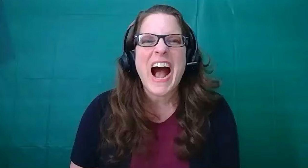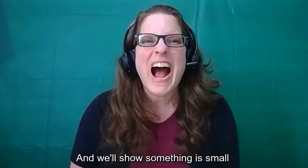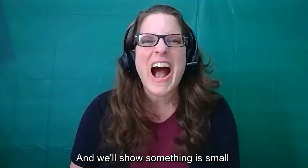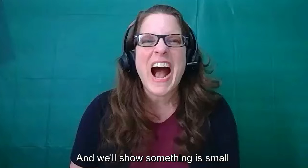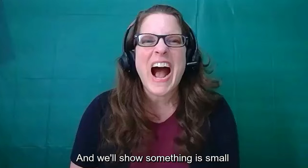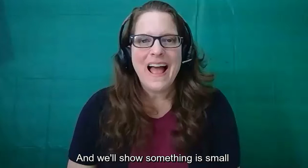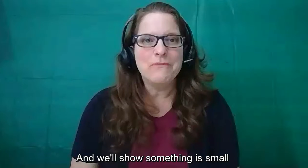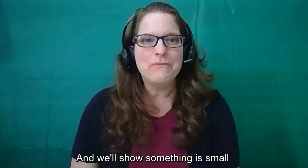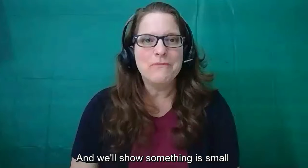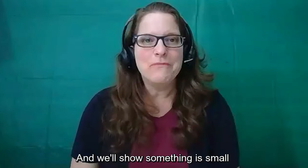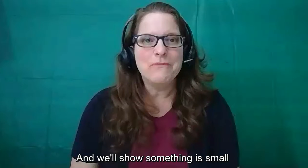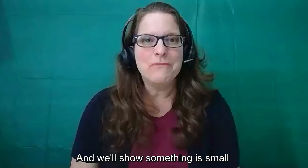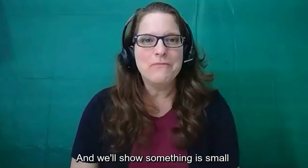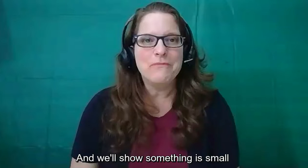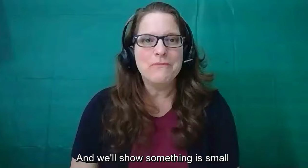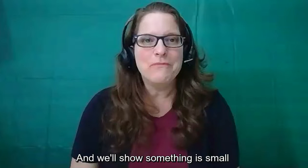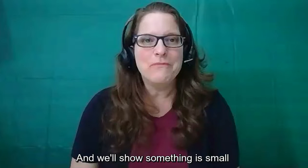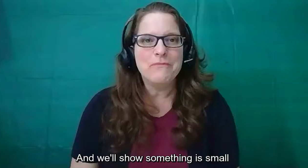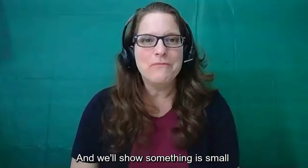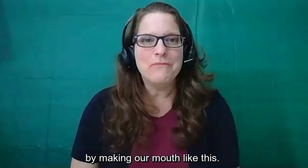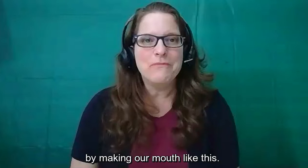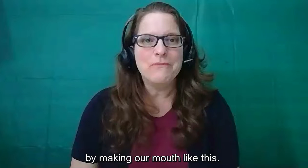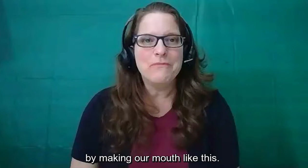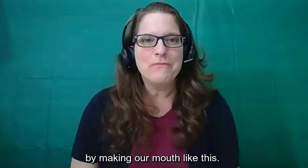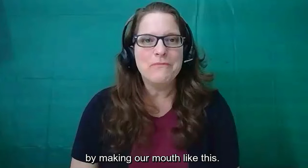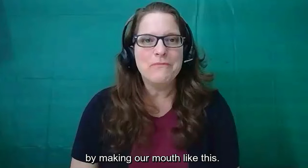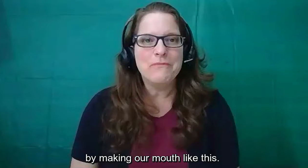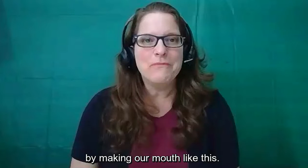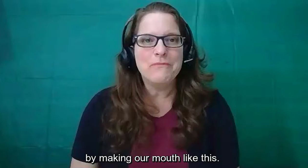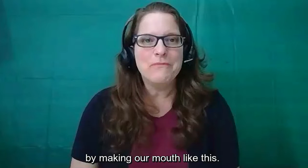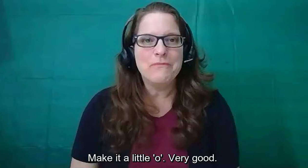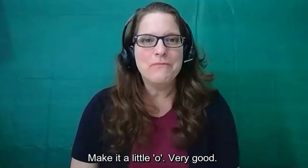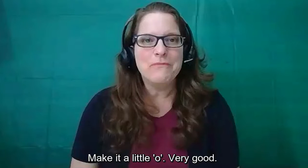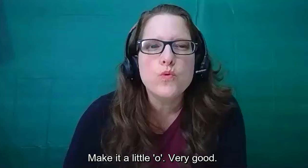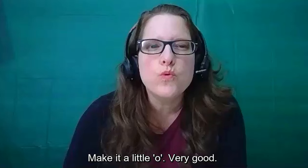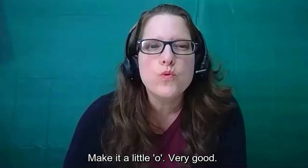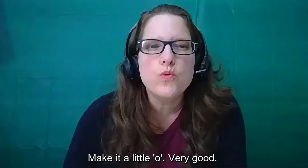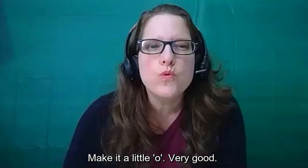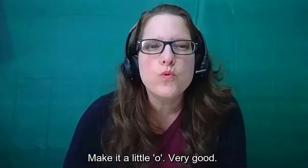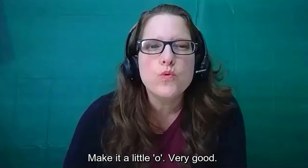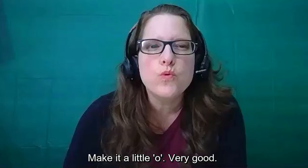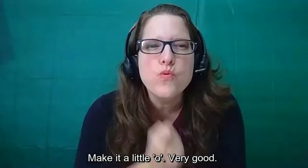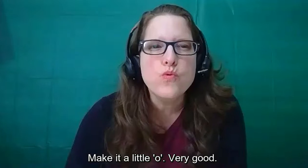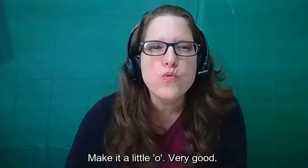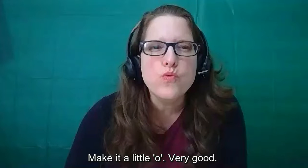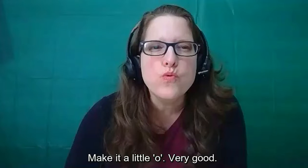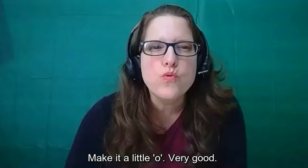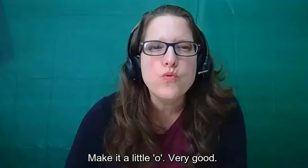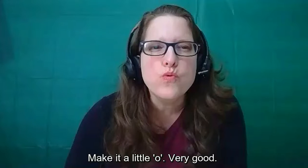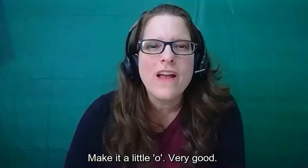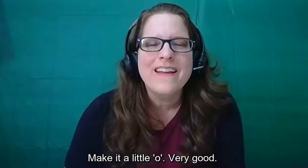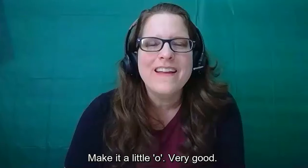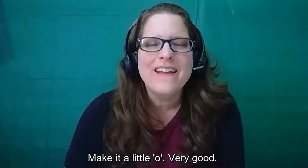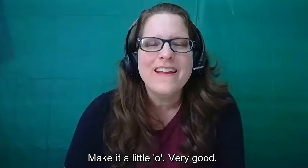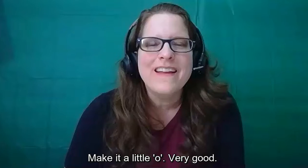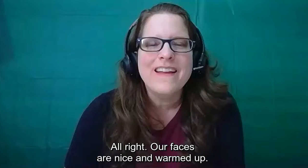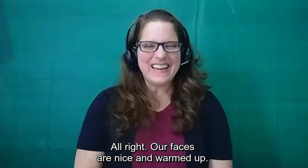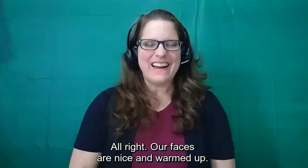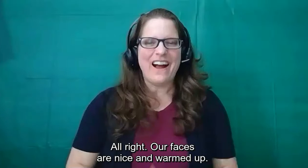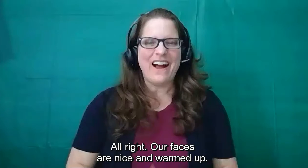And we'll show something as small by making our mouth like this. Make it a little O. Very good. All right, our